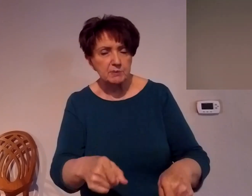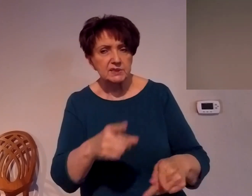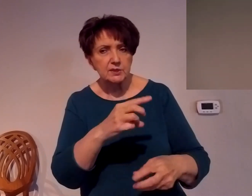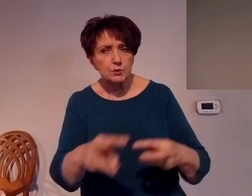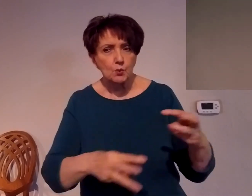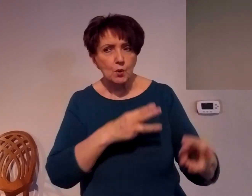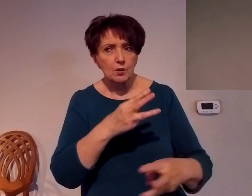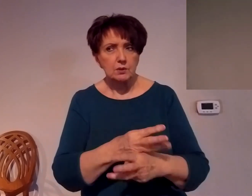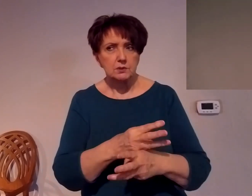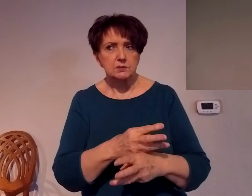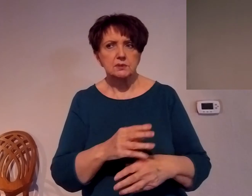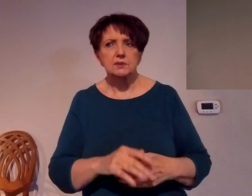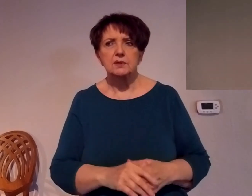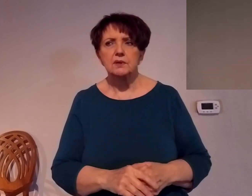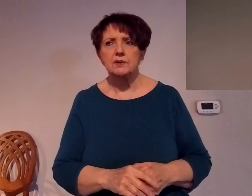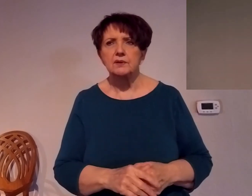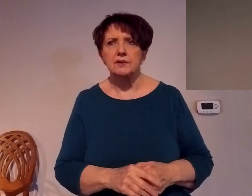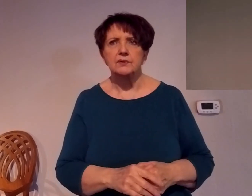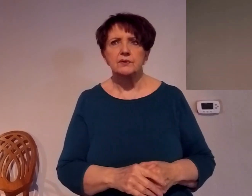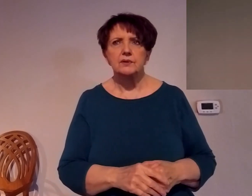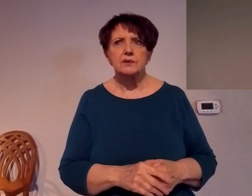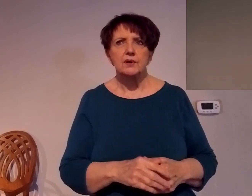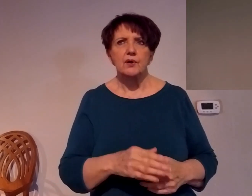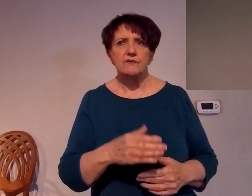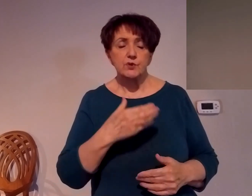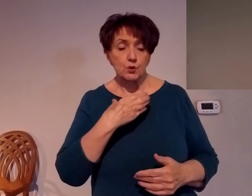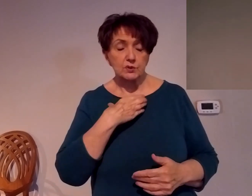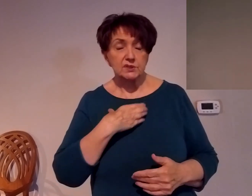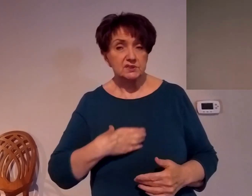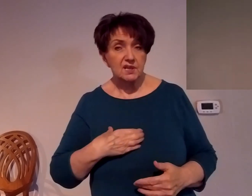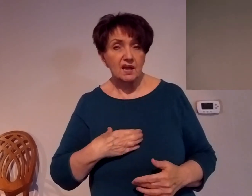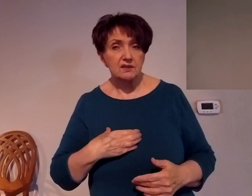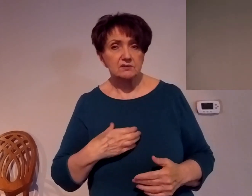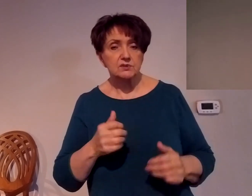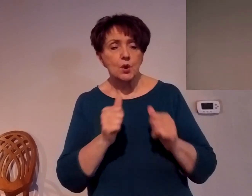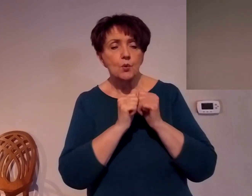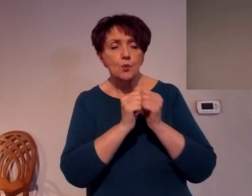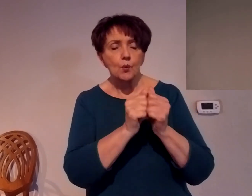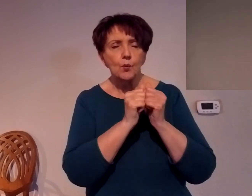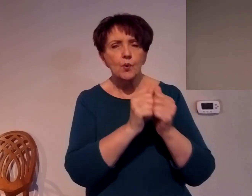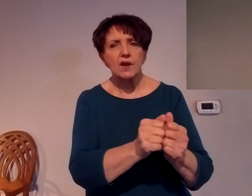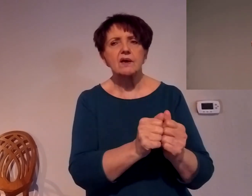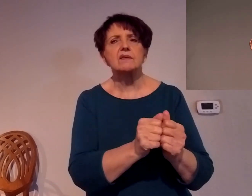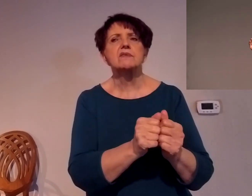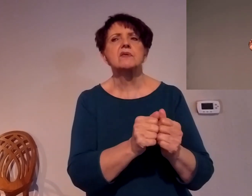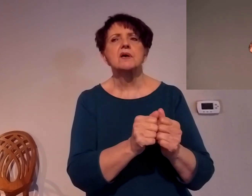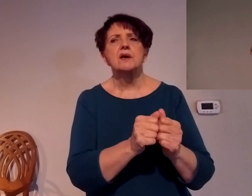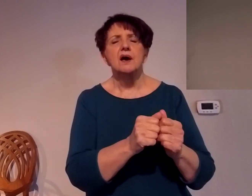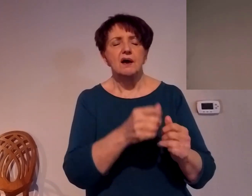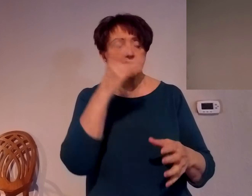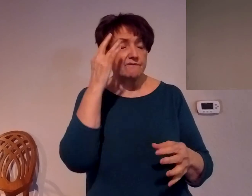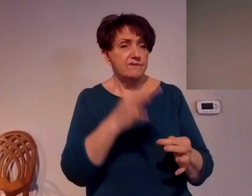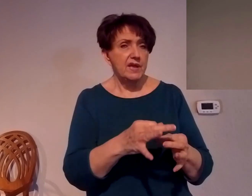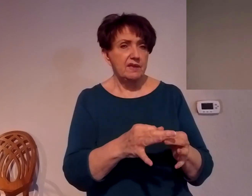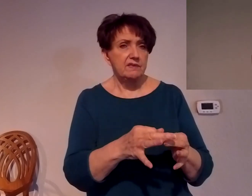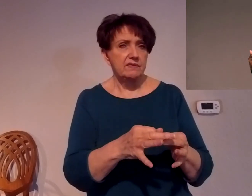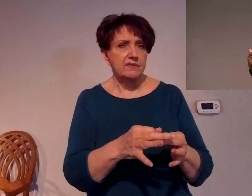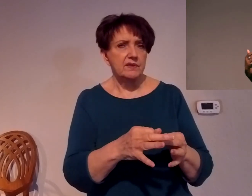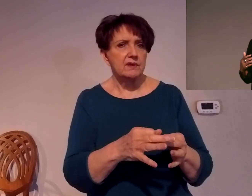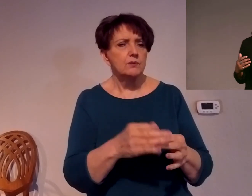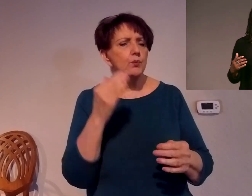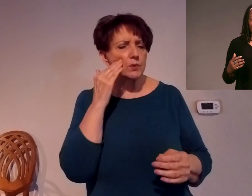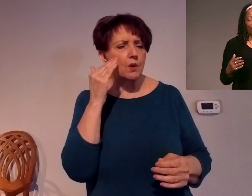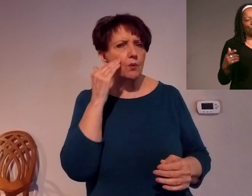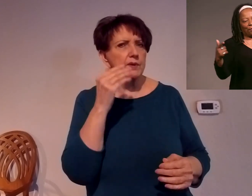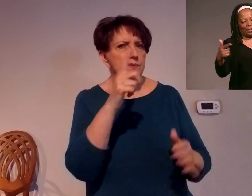Embodying the concrete idea of our desires and accompanied by an unqualified faith that the law works for